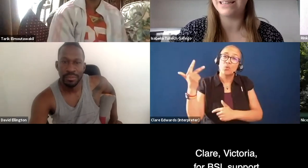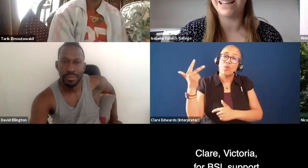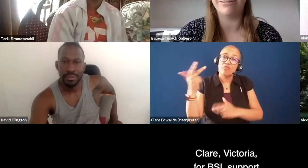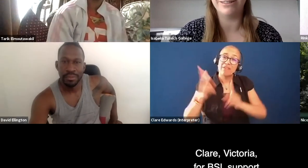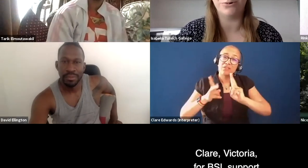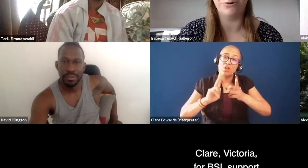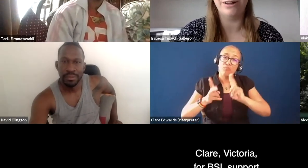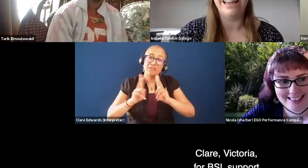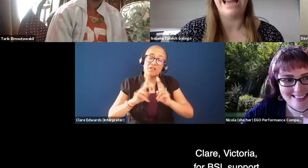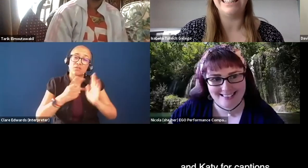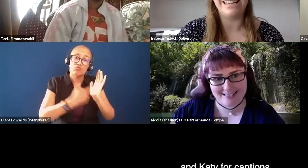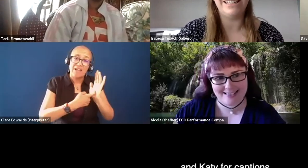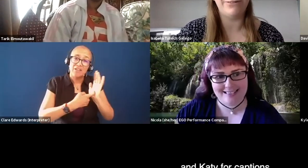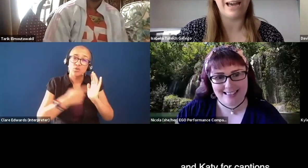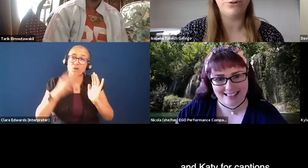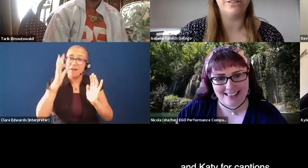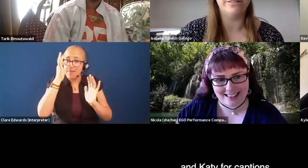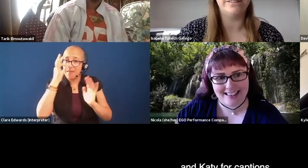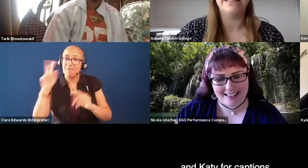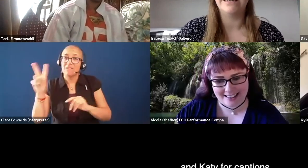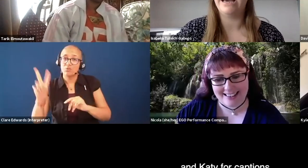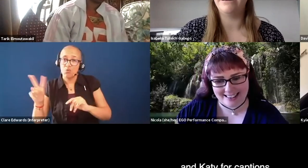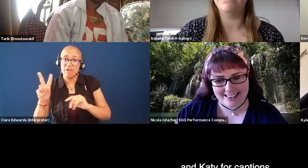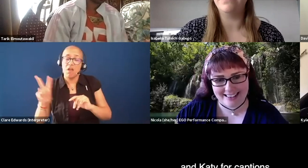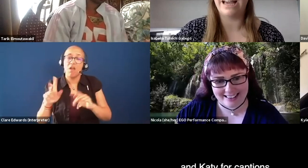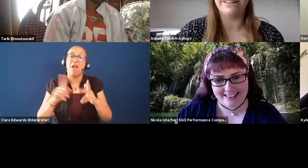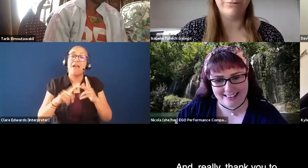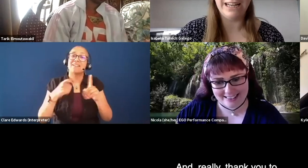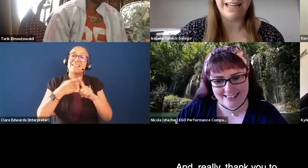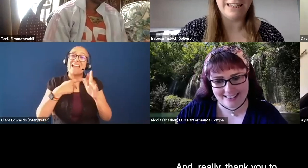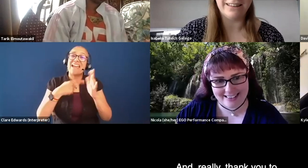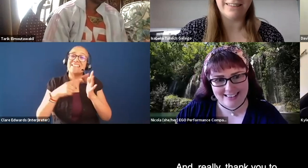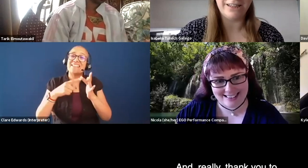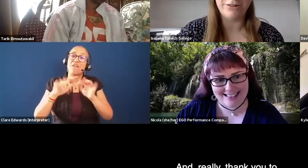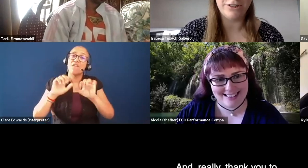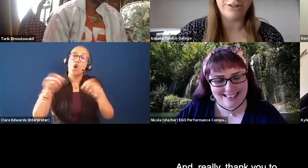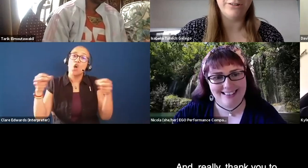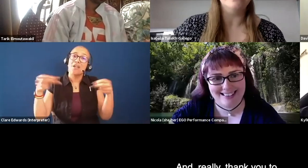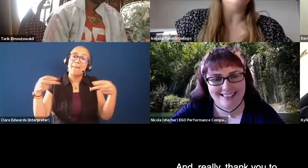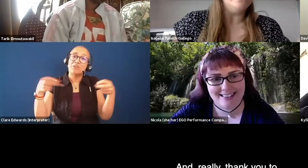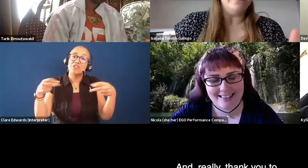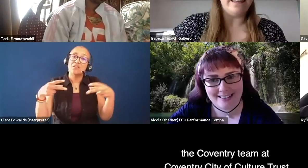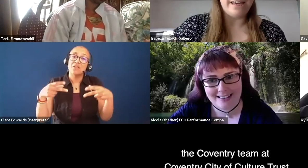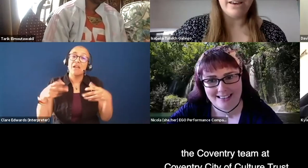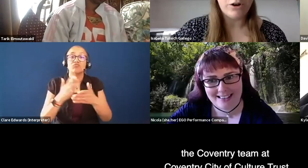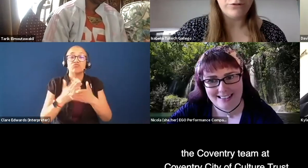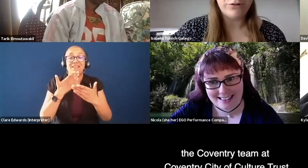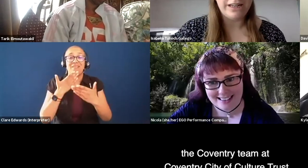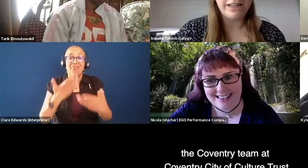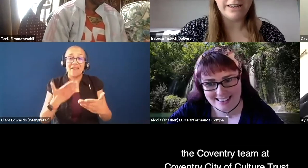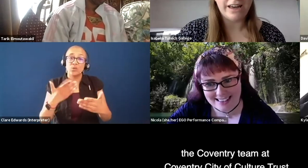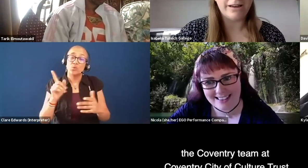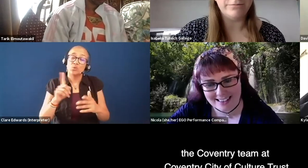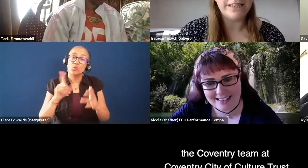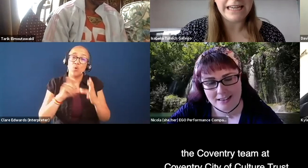for BSL support, and Katie for captions, and really thank you to the